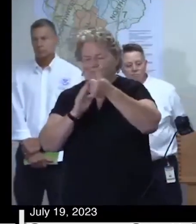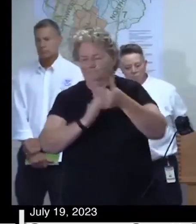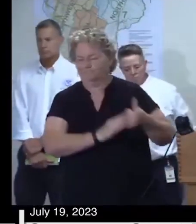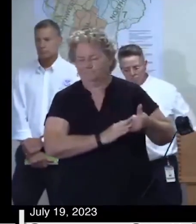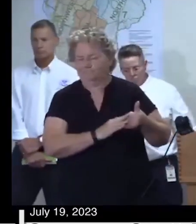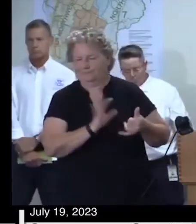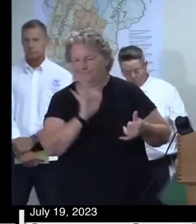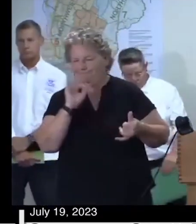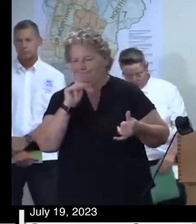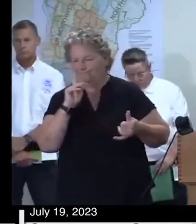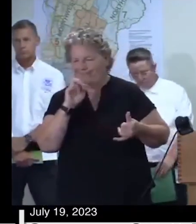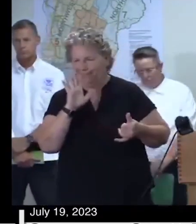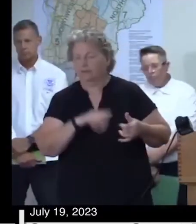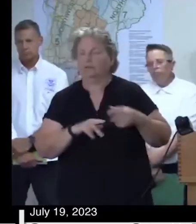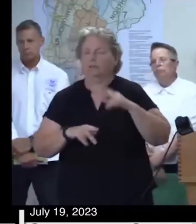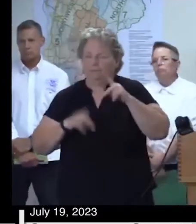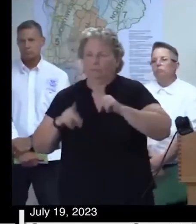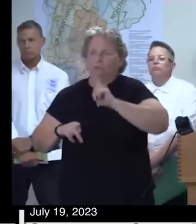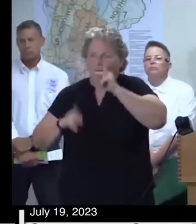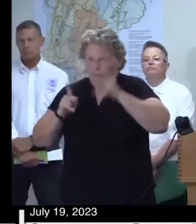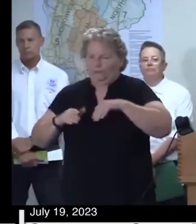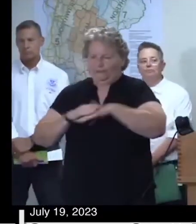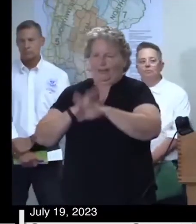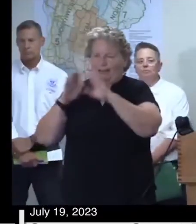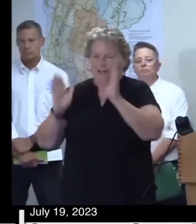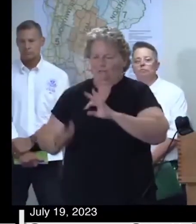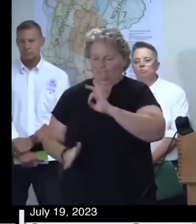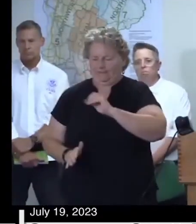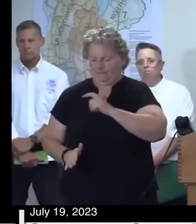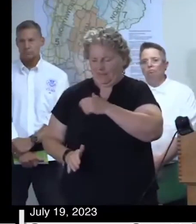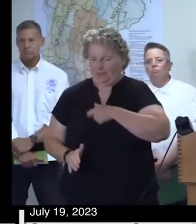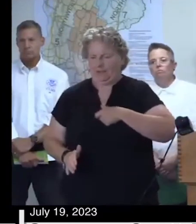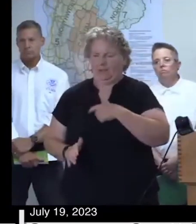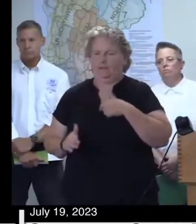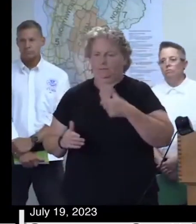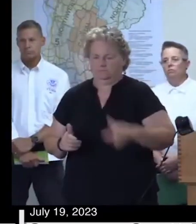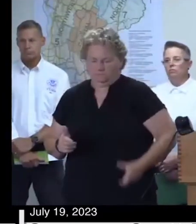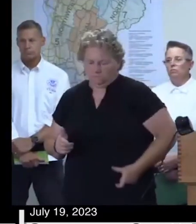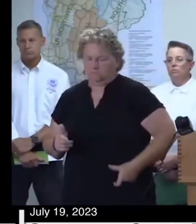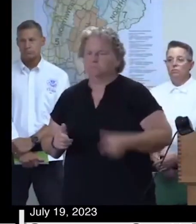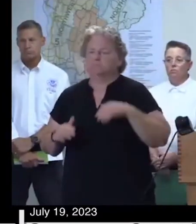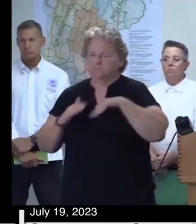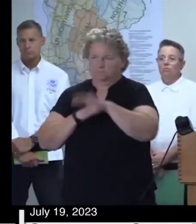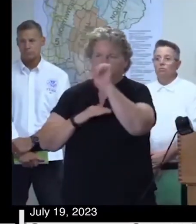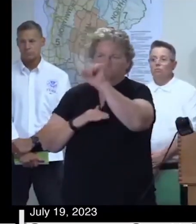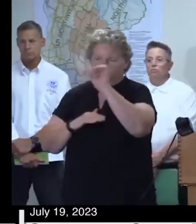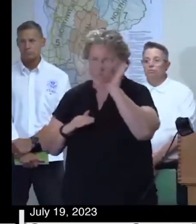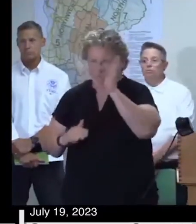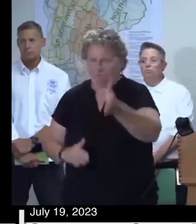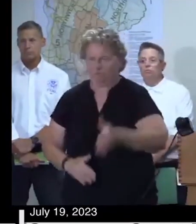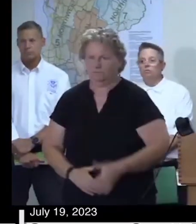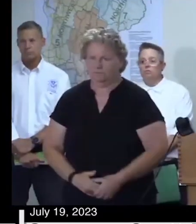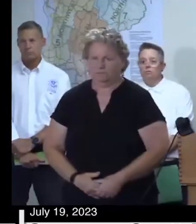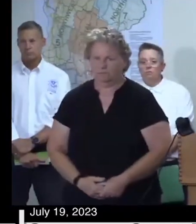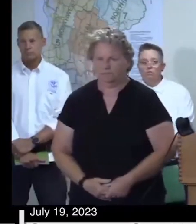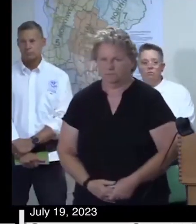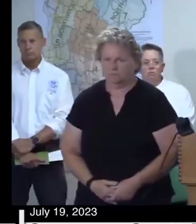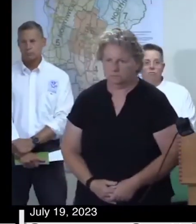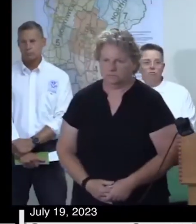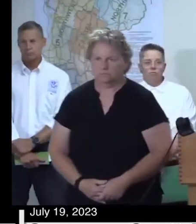disappointment maybe, that they perceive that FEMA and also the state emergency